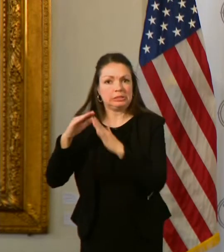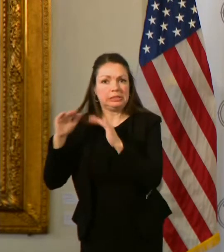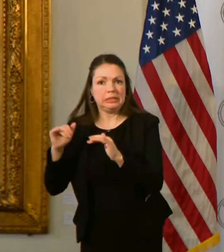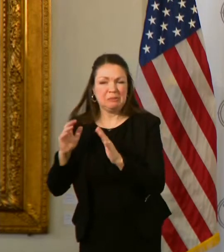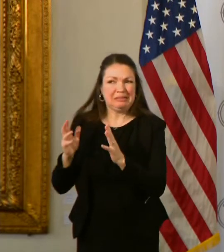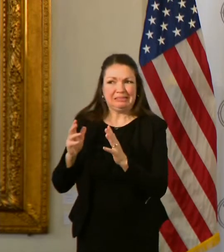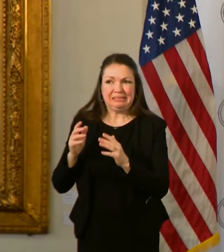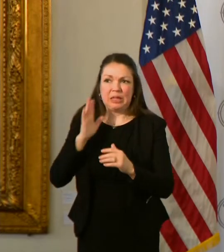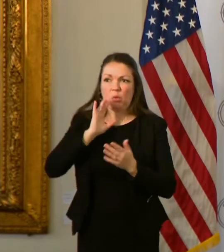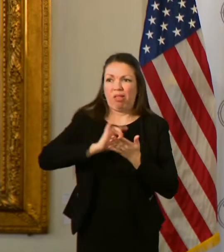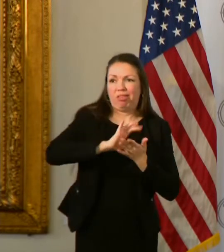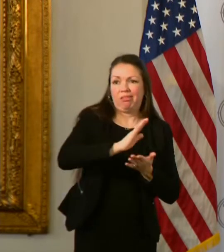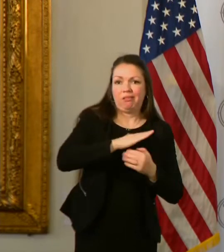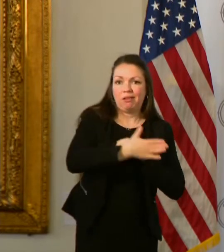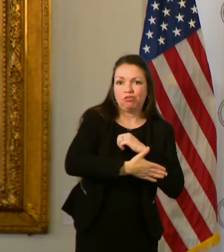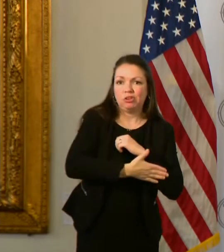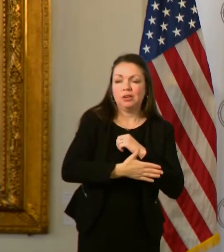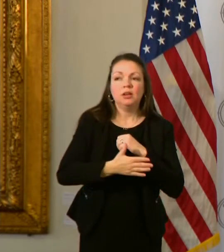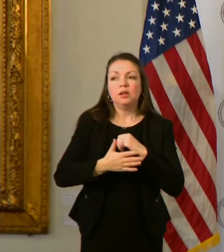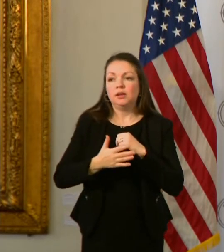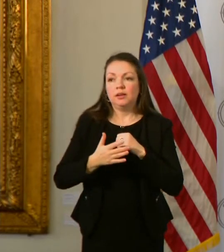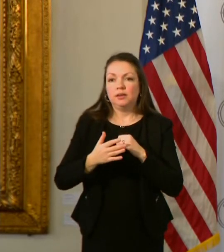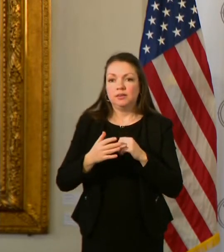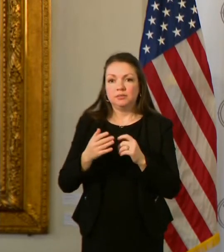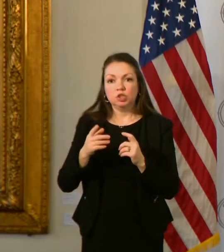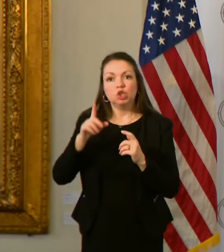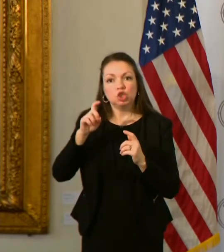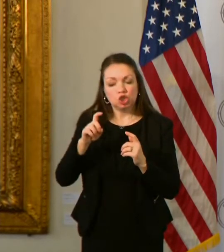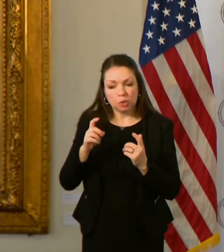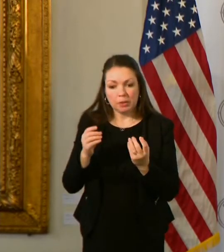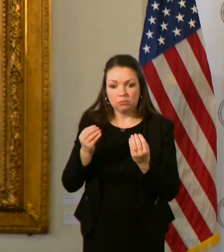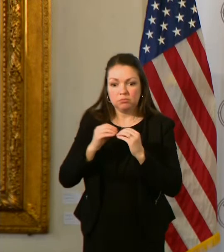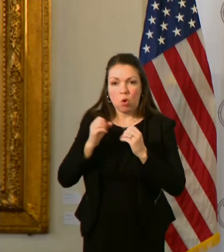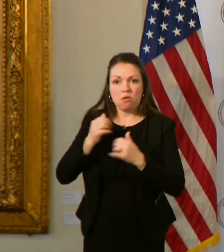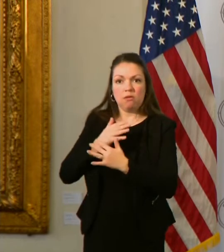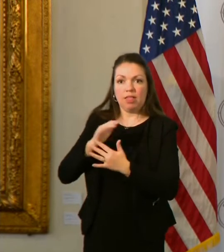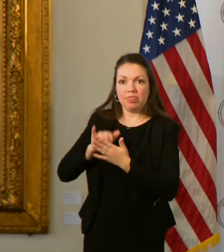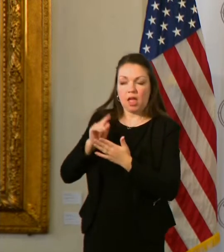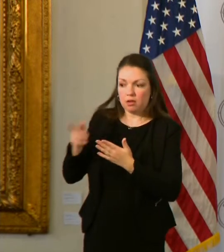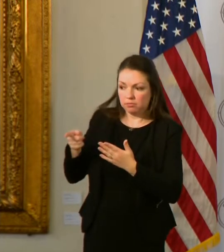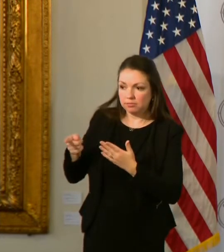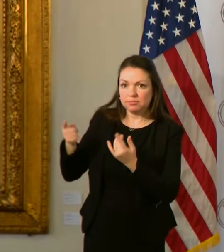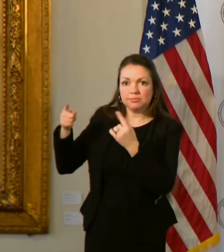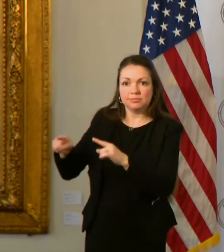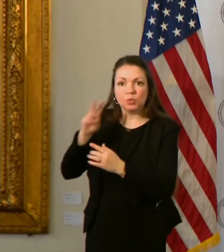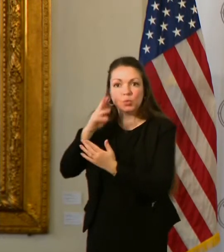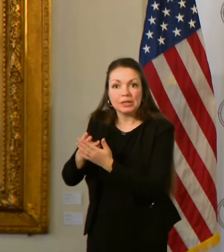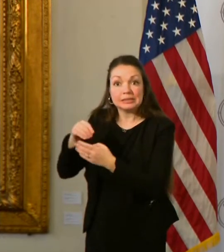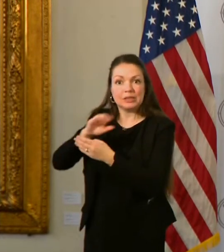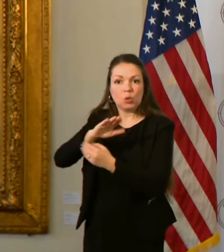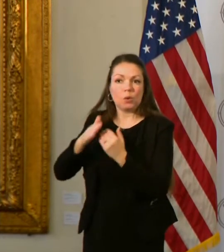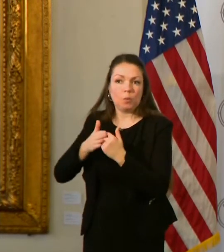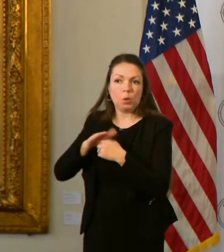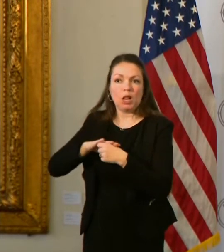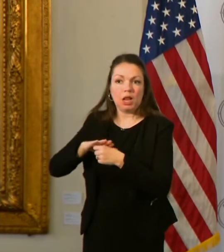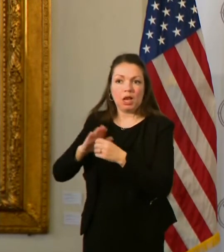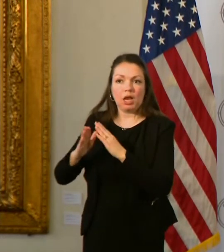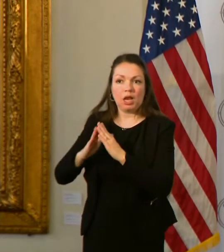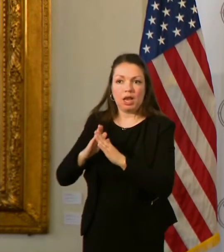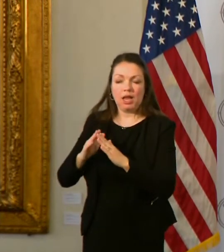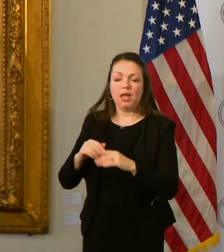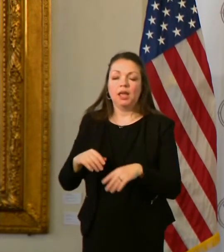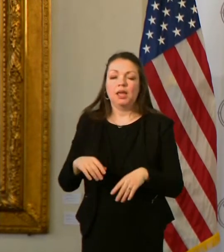and deportation than harm coming to your communities. And thus, last year, we